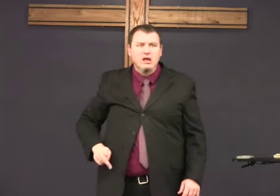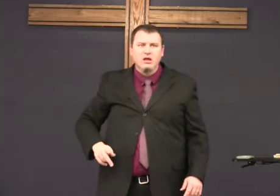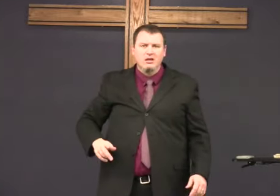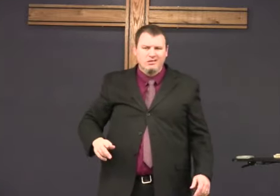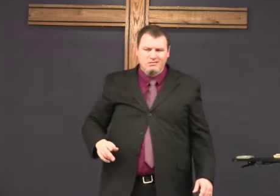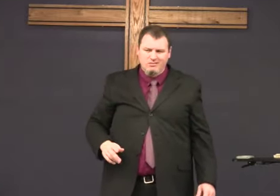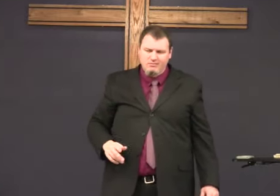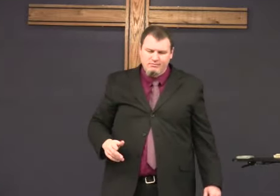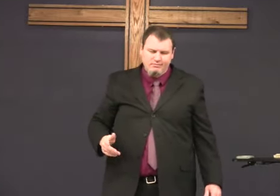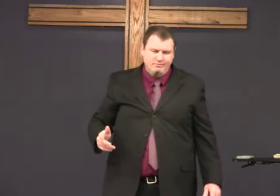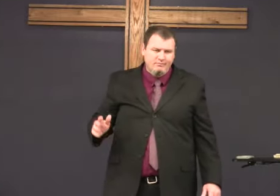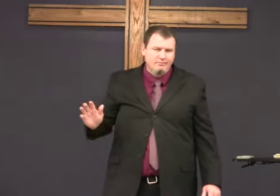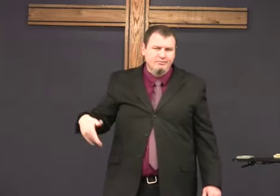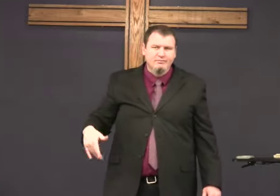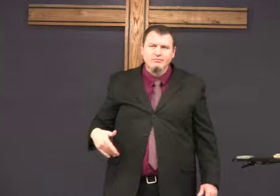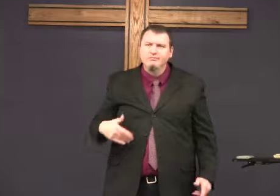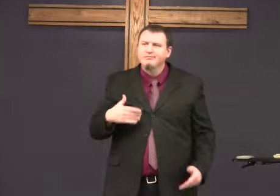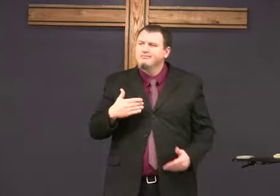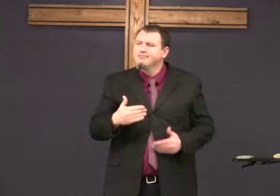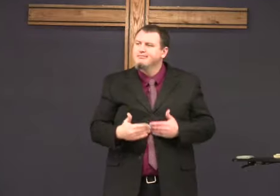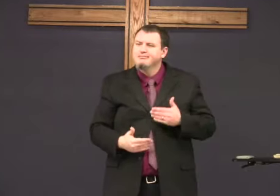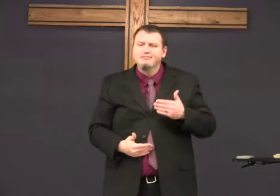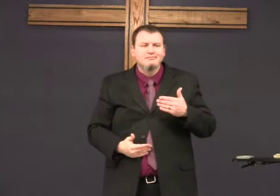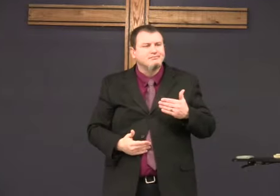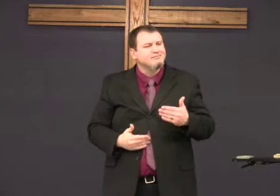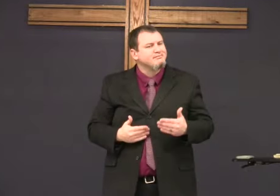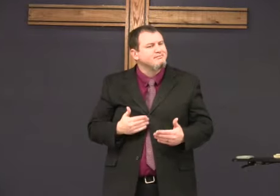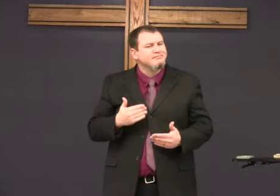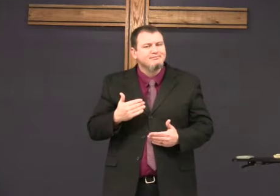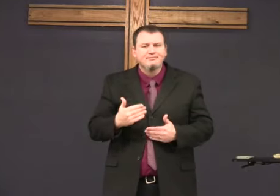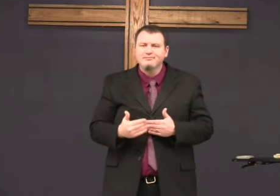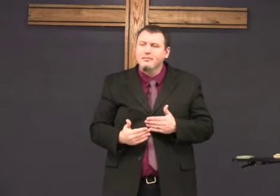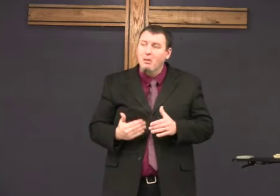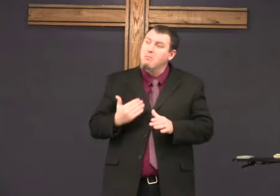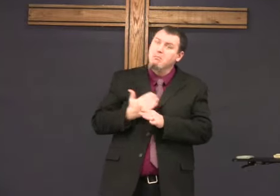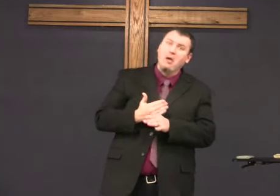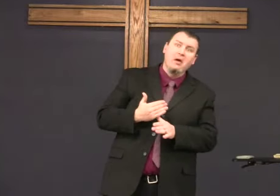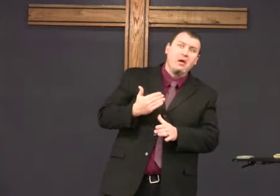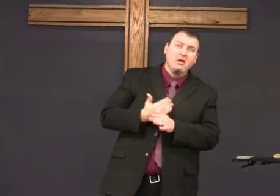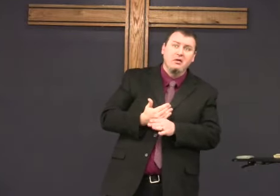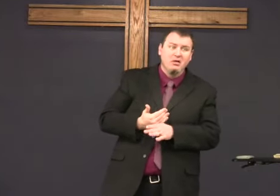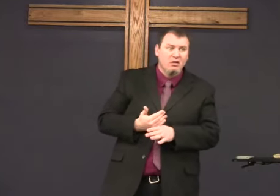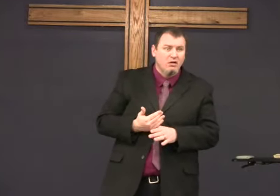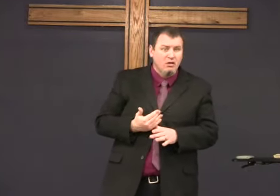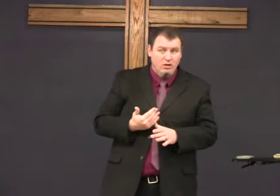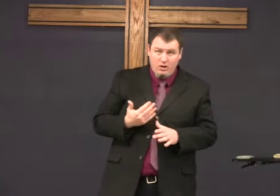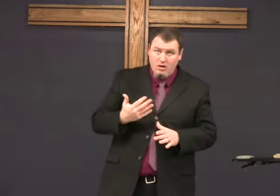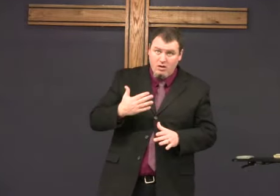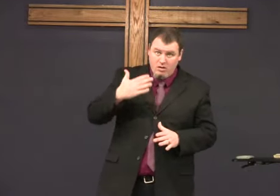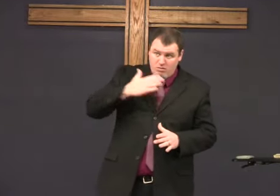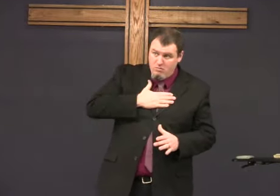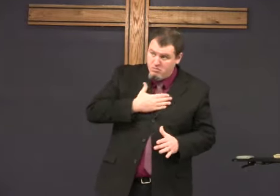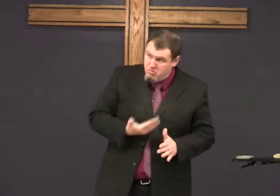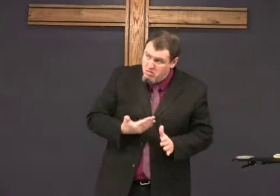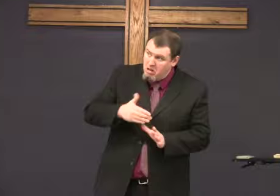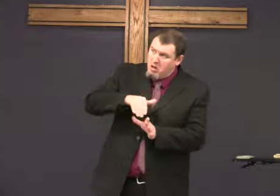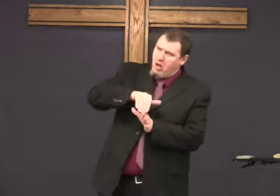him. People were all talking around about him, trying to report it to the king, and he kept going.